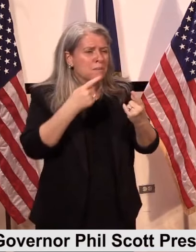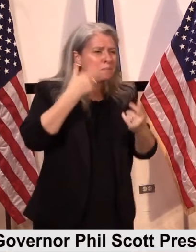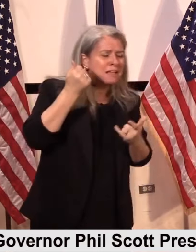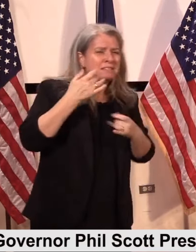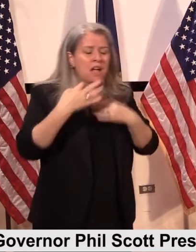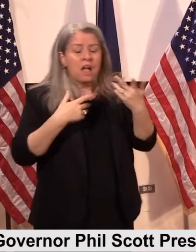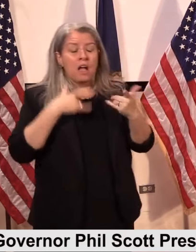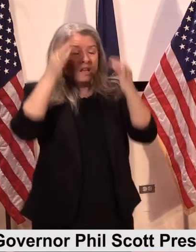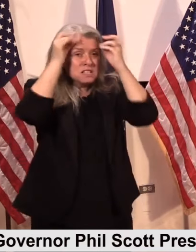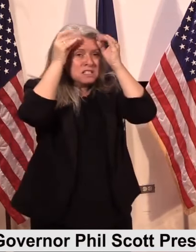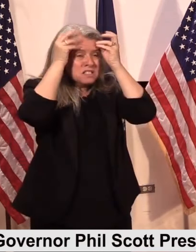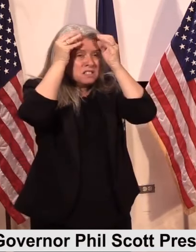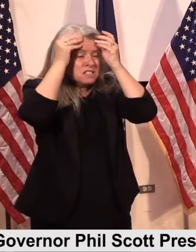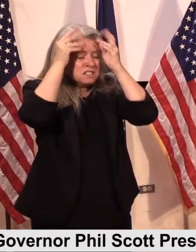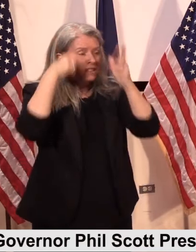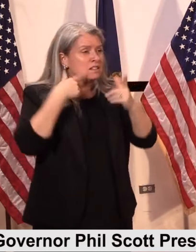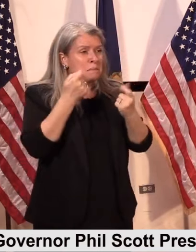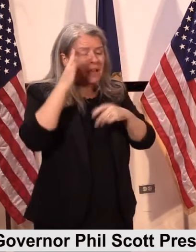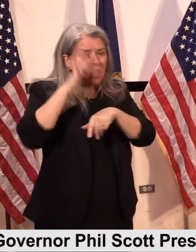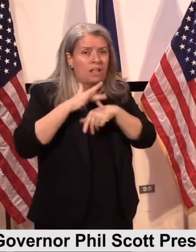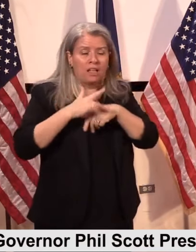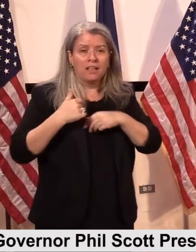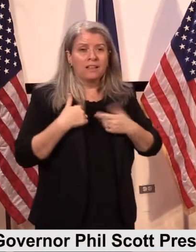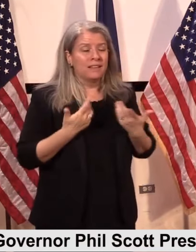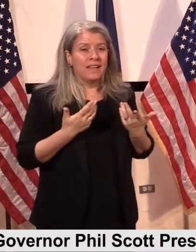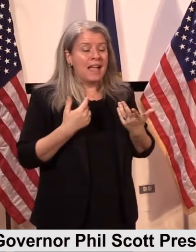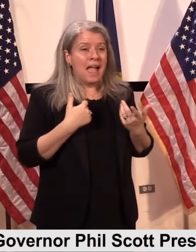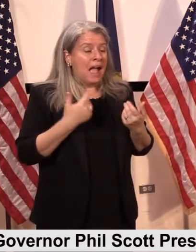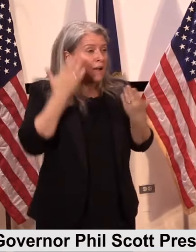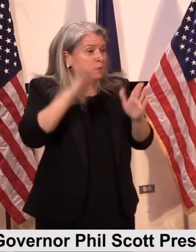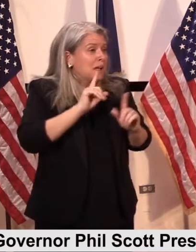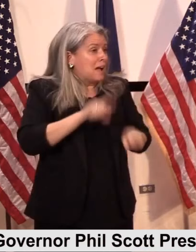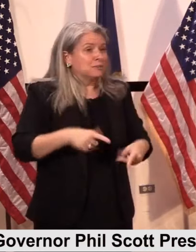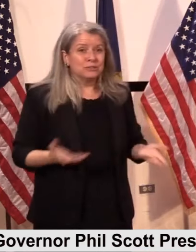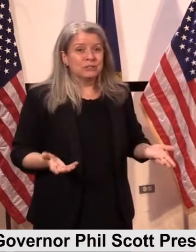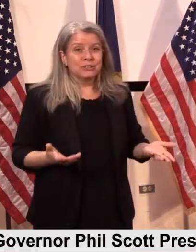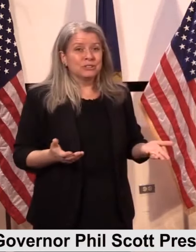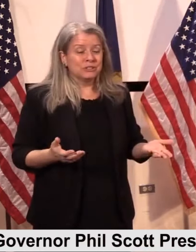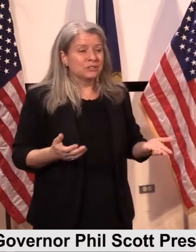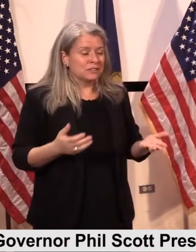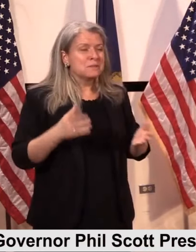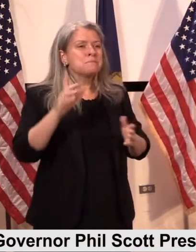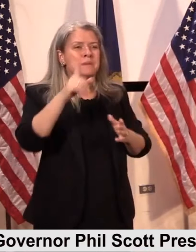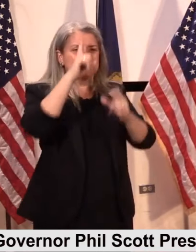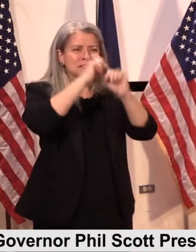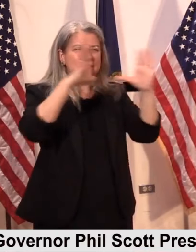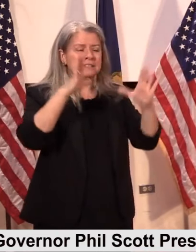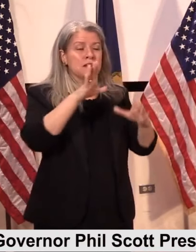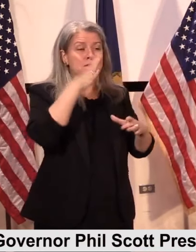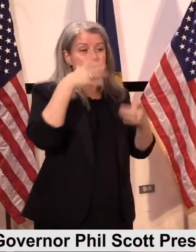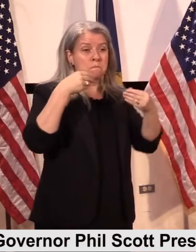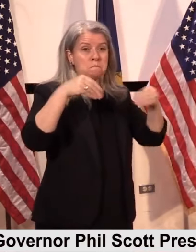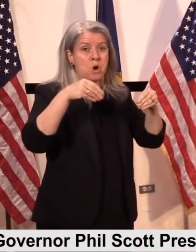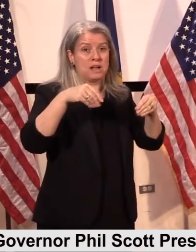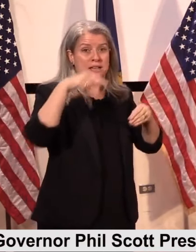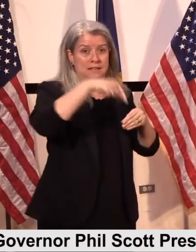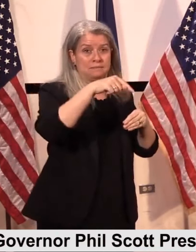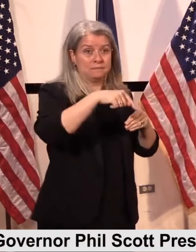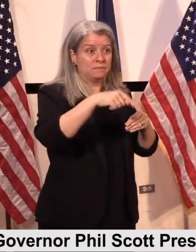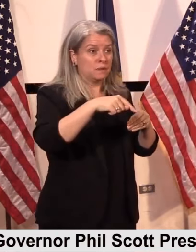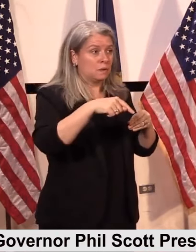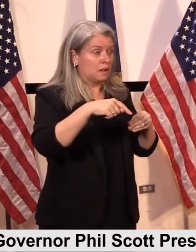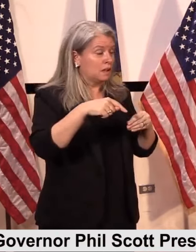some sort of normal? And so when you think about the farmers markets in particular, and I know some